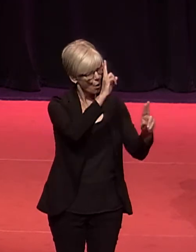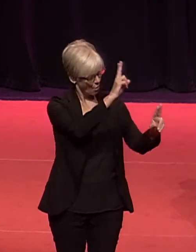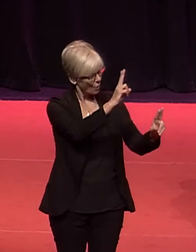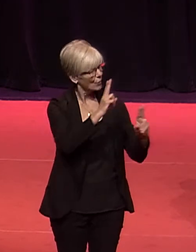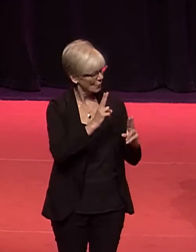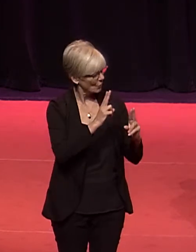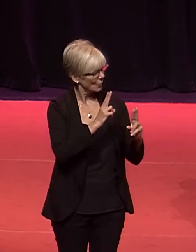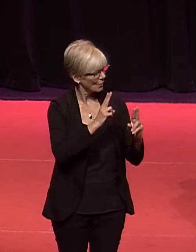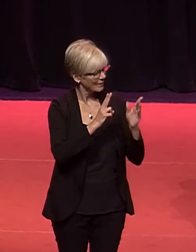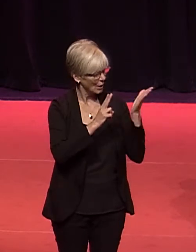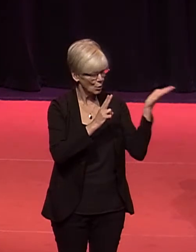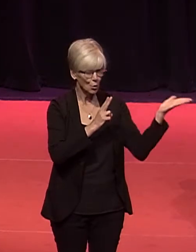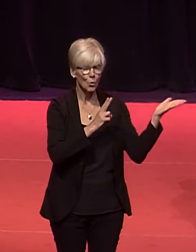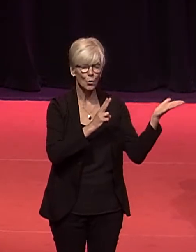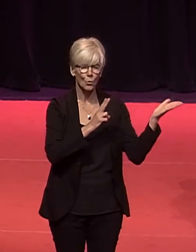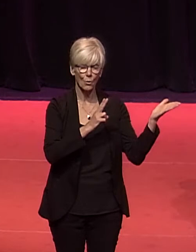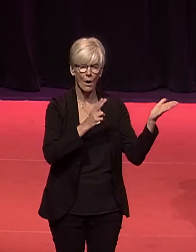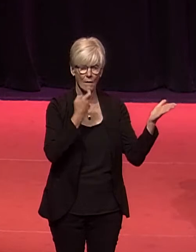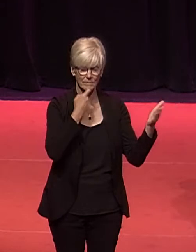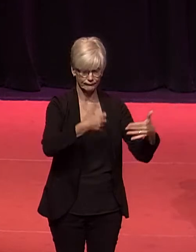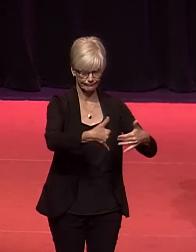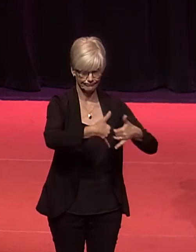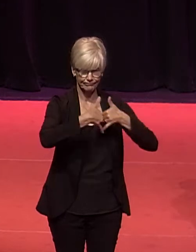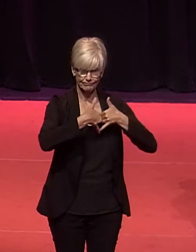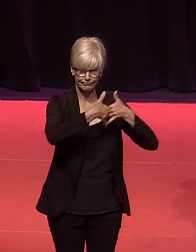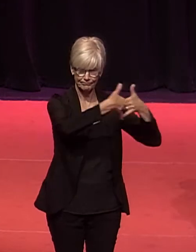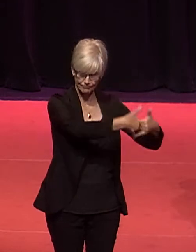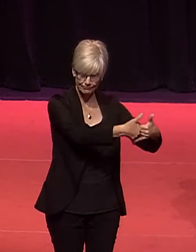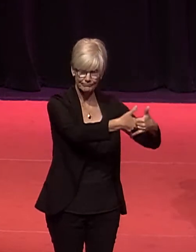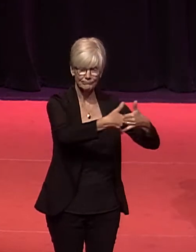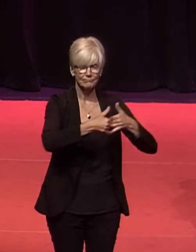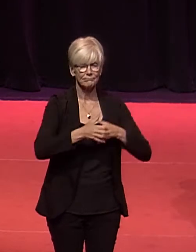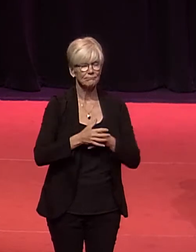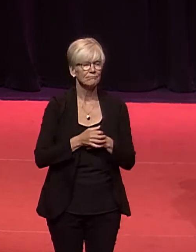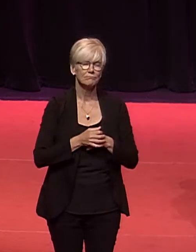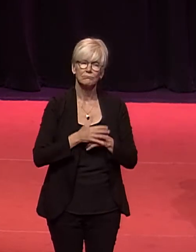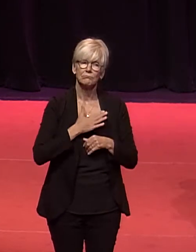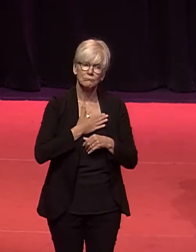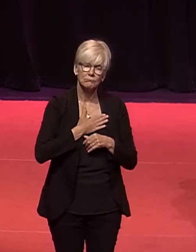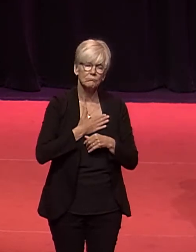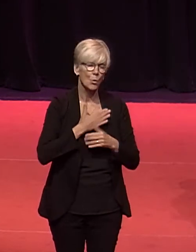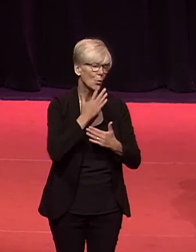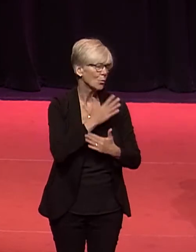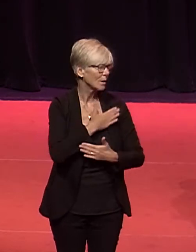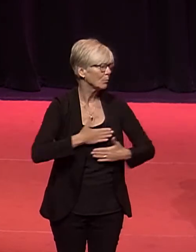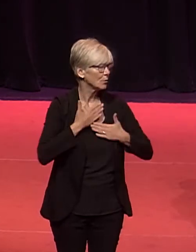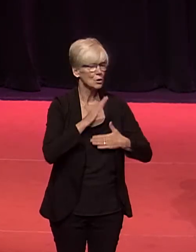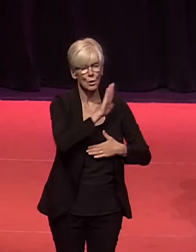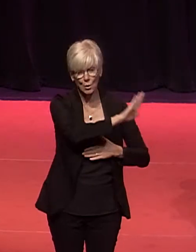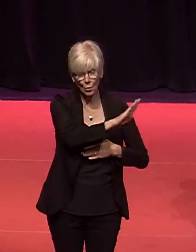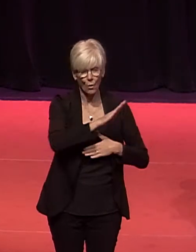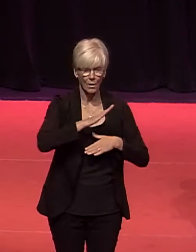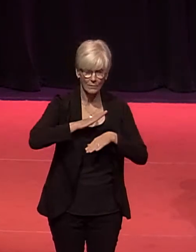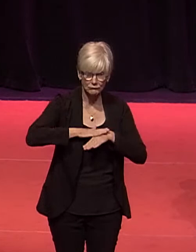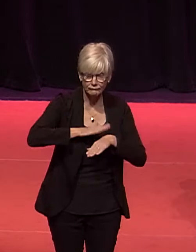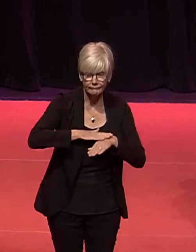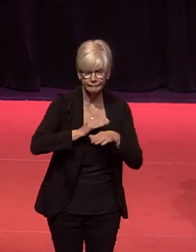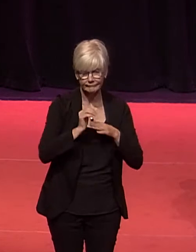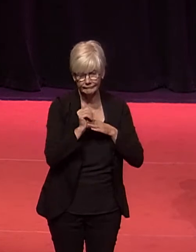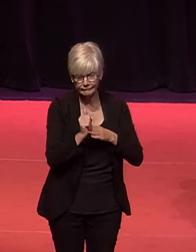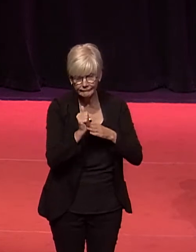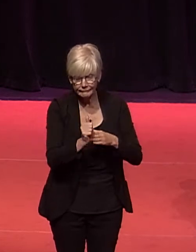to be able to count you as a distinguished fellow of Mohawk College and are so appreciative of your guidance, your